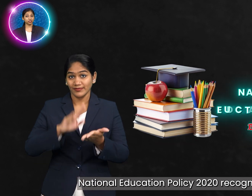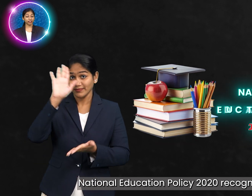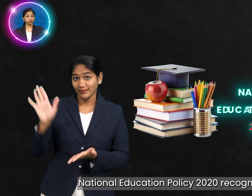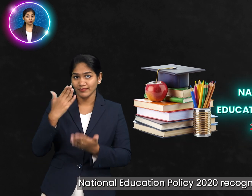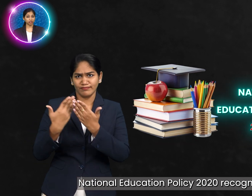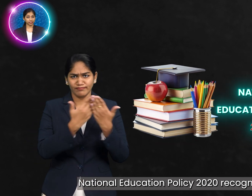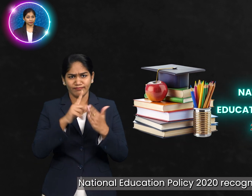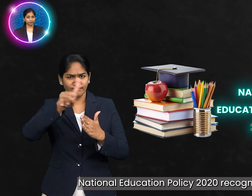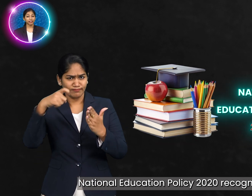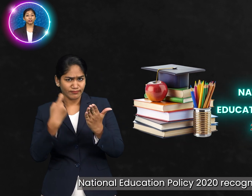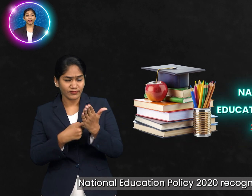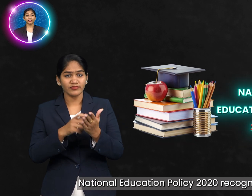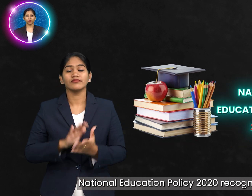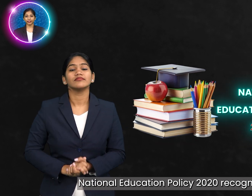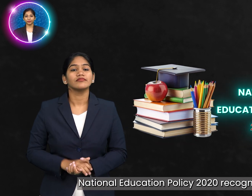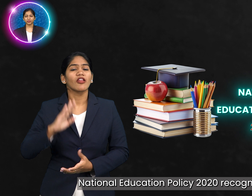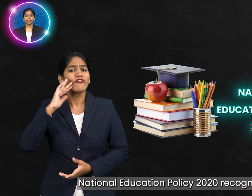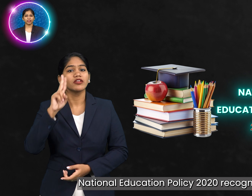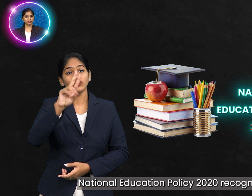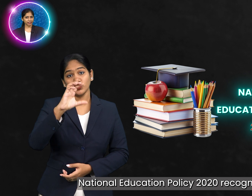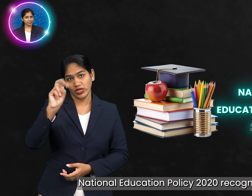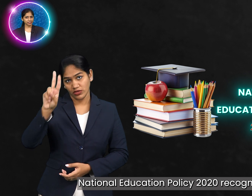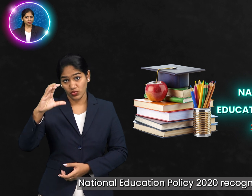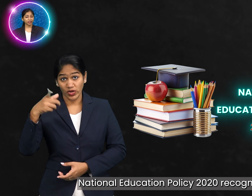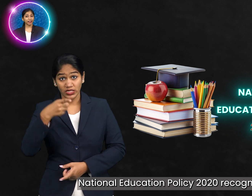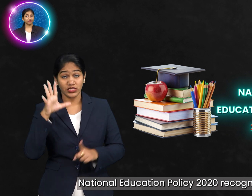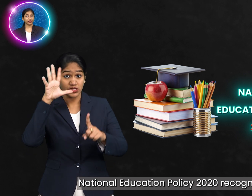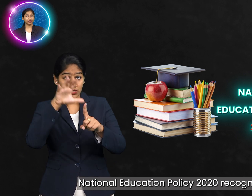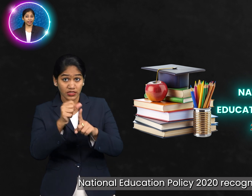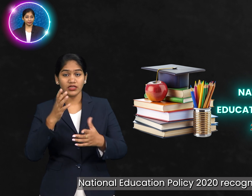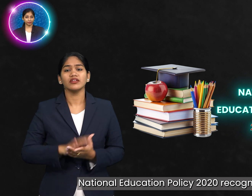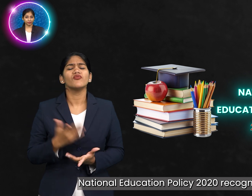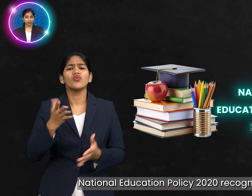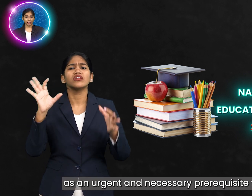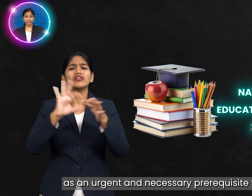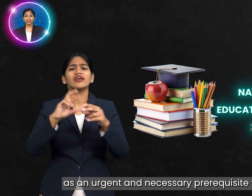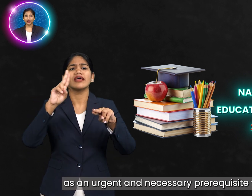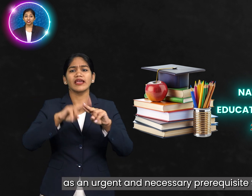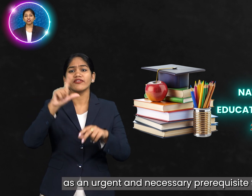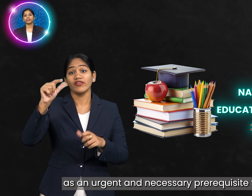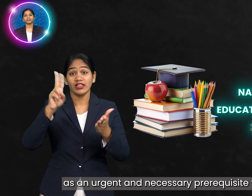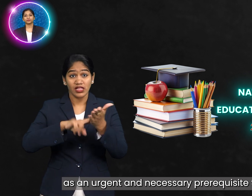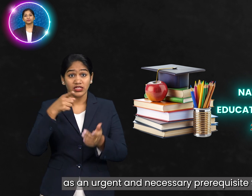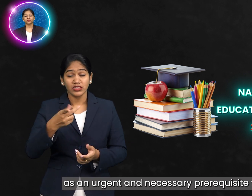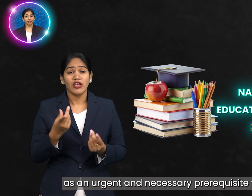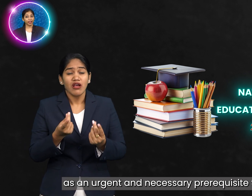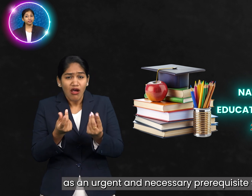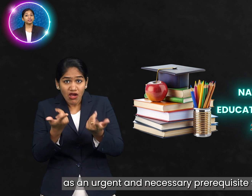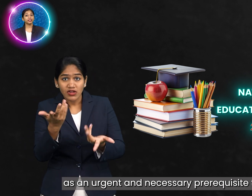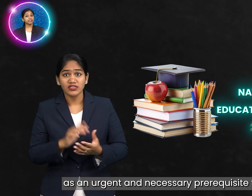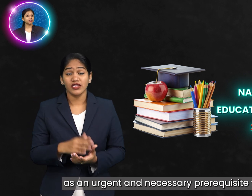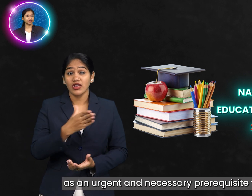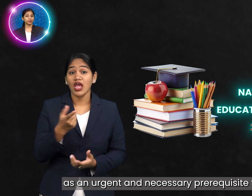National Education Policy 2020 recognizes FLN as an urgent